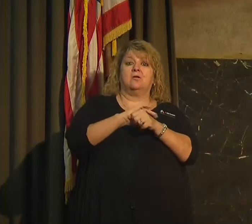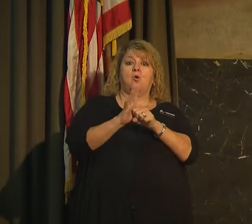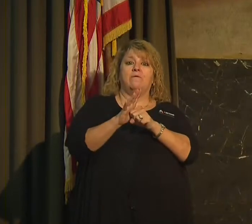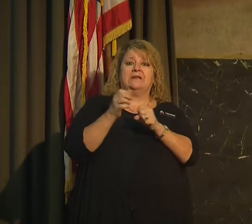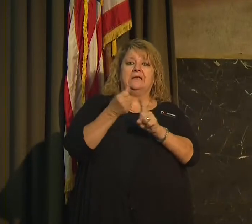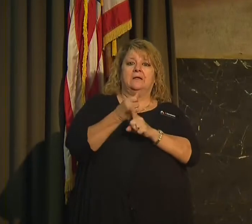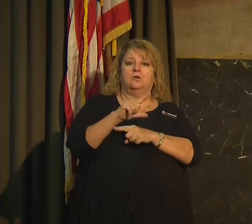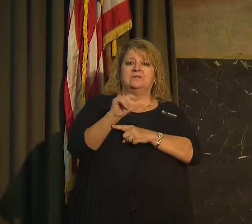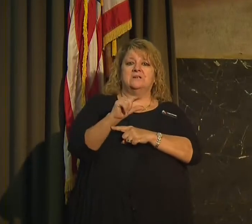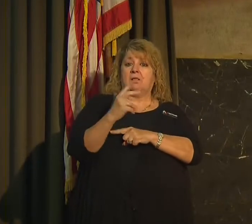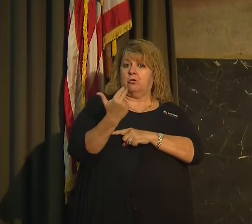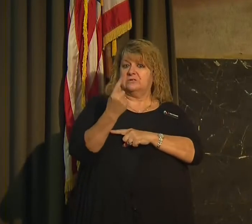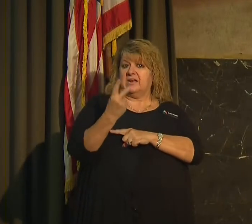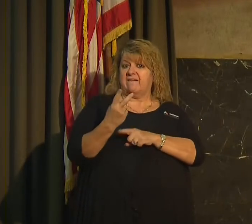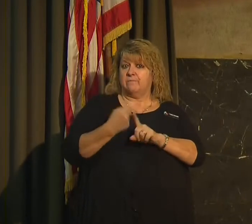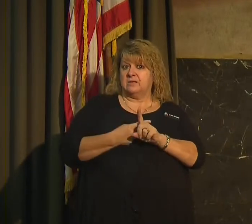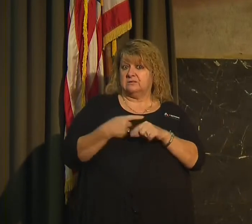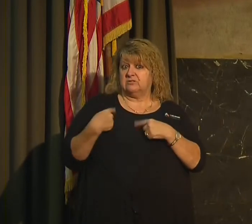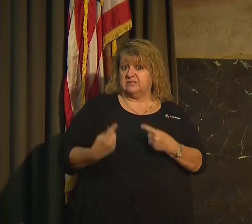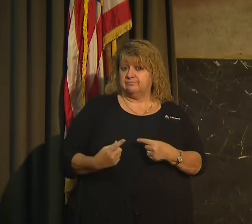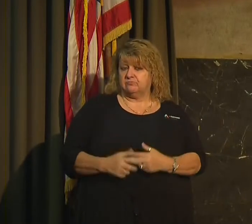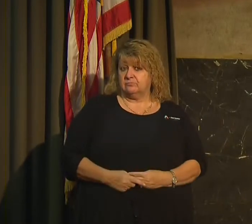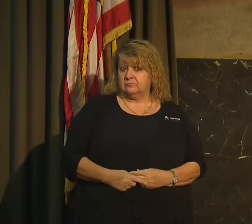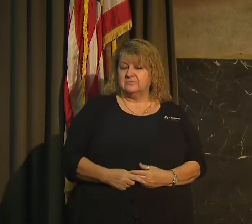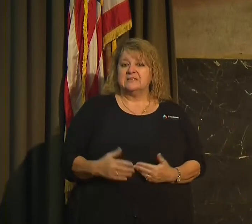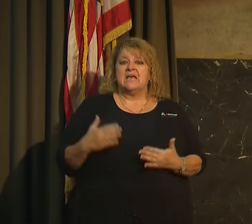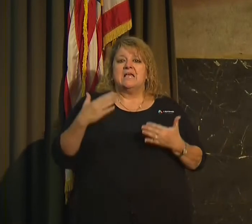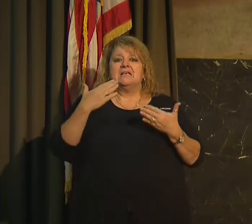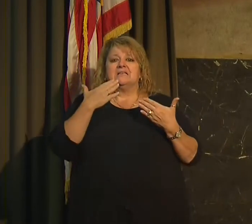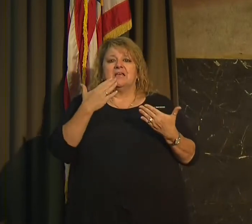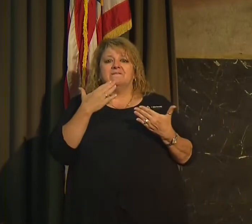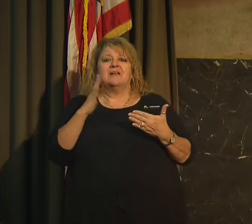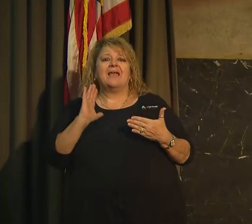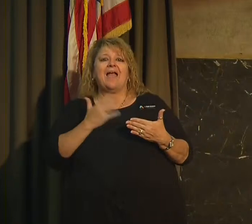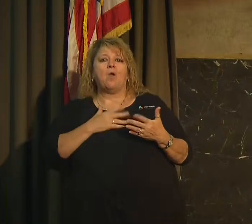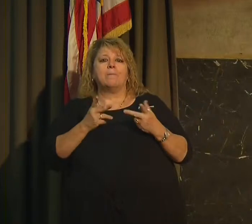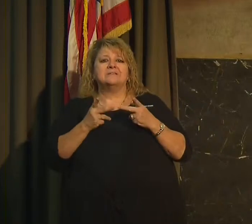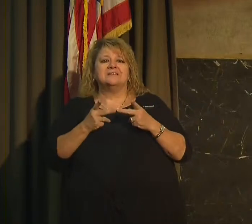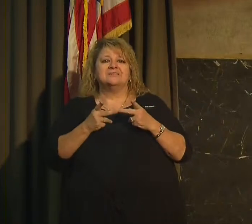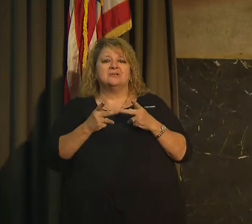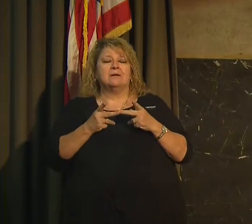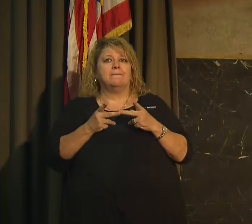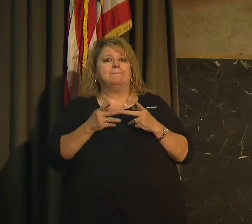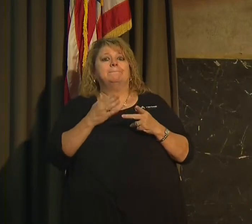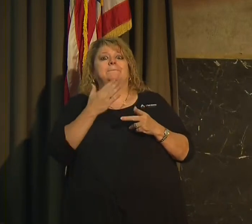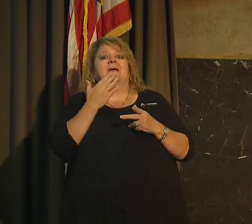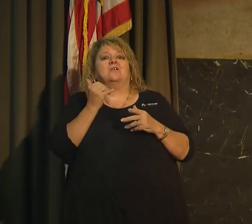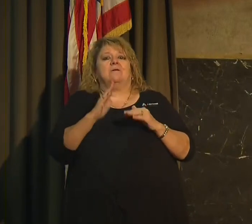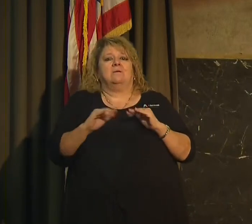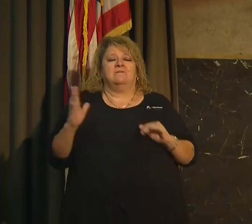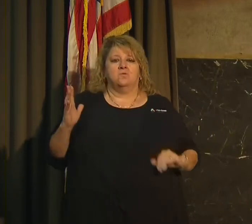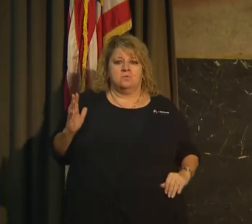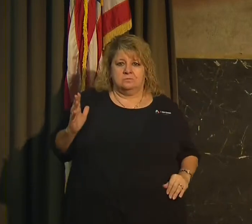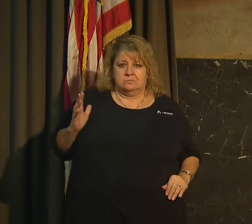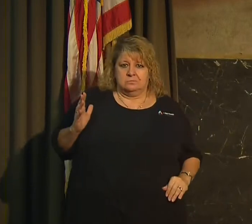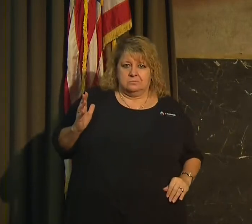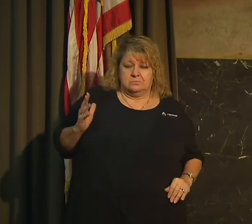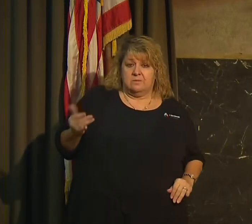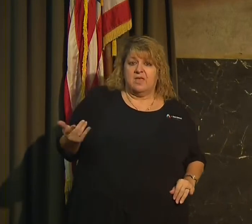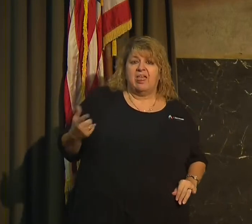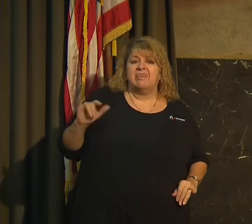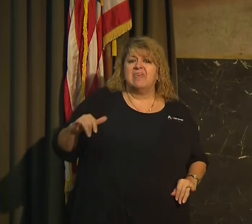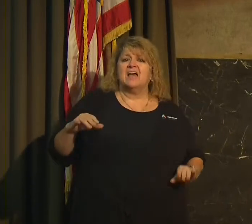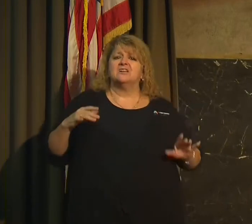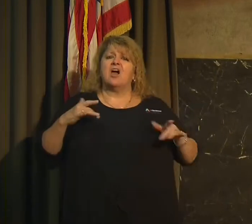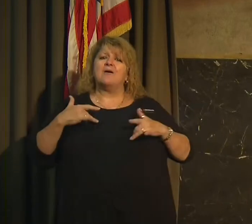Louisiana. And thankfully, we are in a much different place than we were back then. The overarching trend